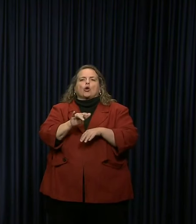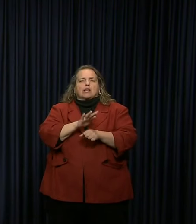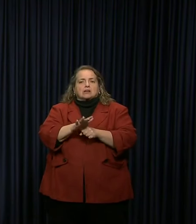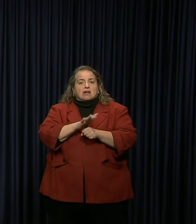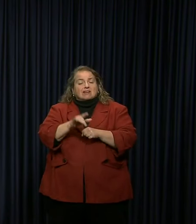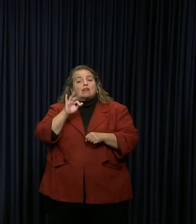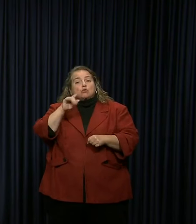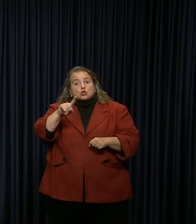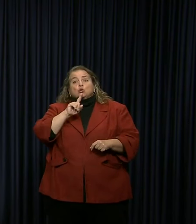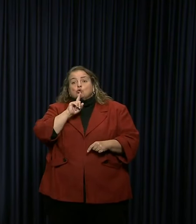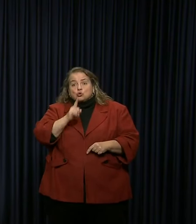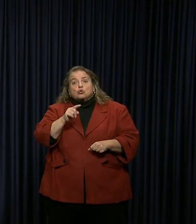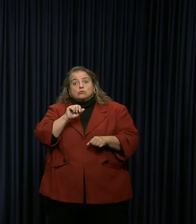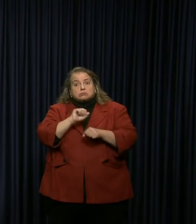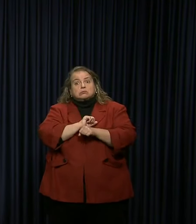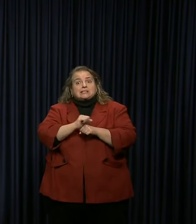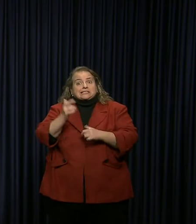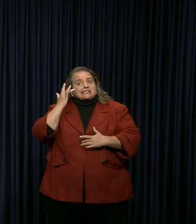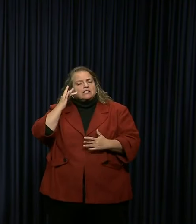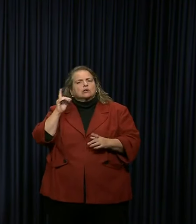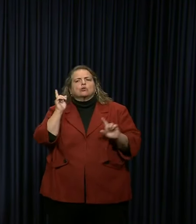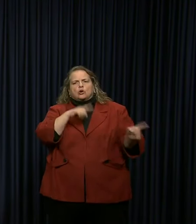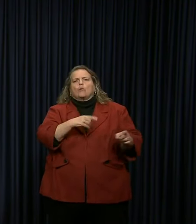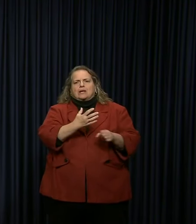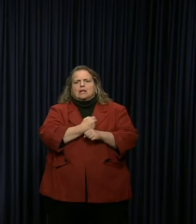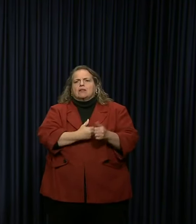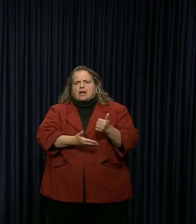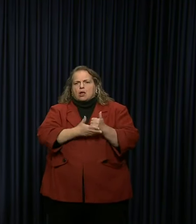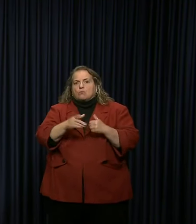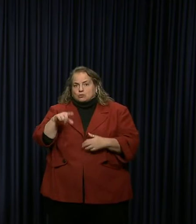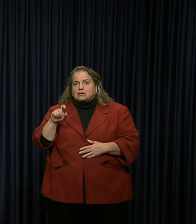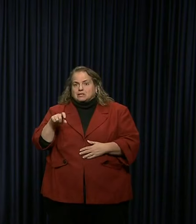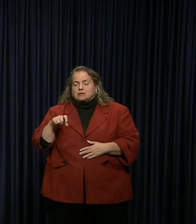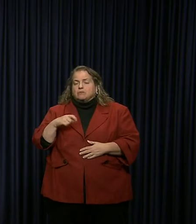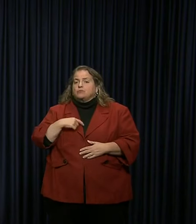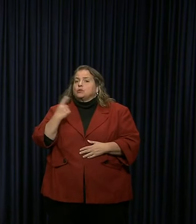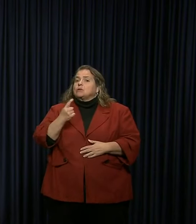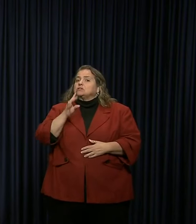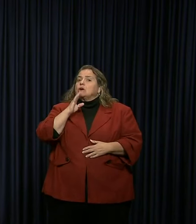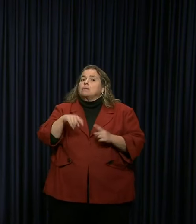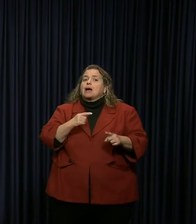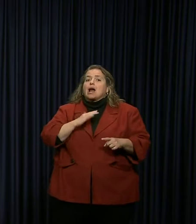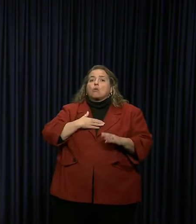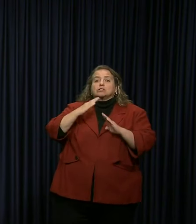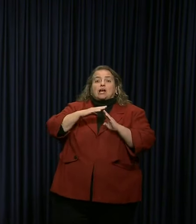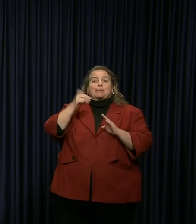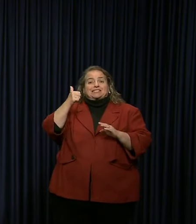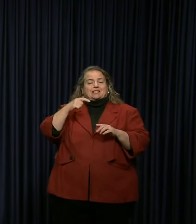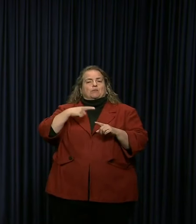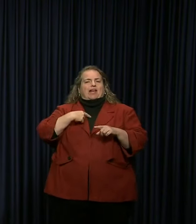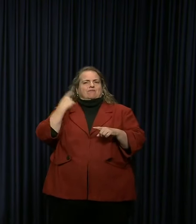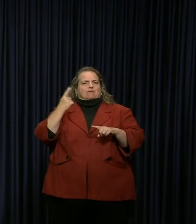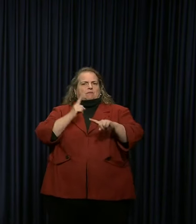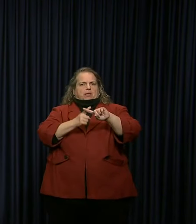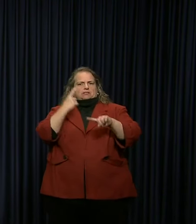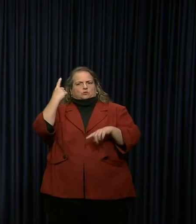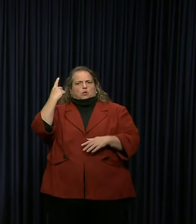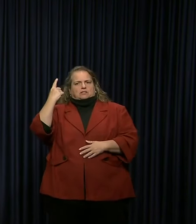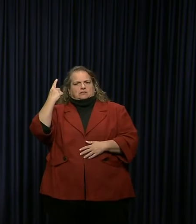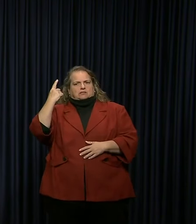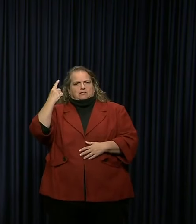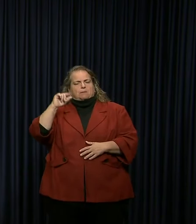sick that you are getting the help that you need. We always talk about our top 10. There's also the plus one, and that